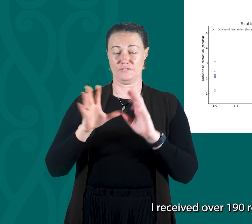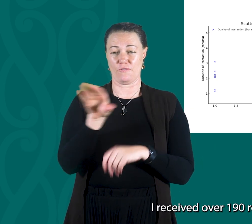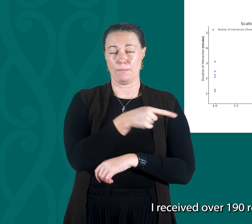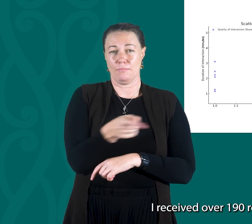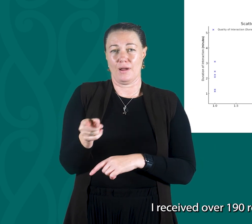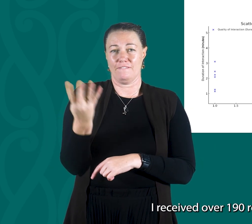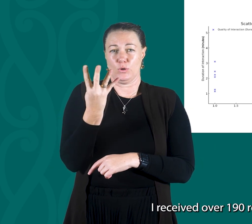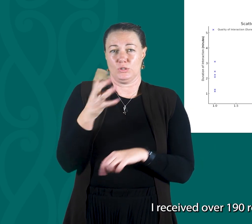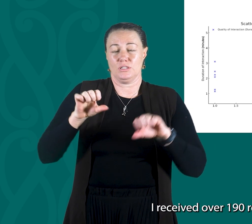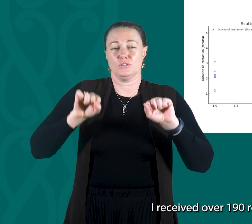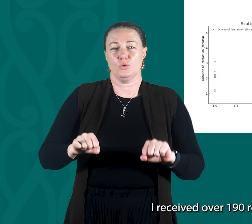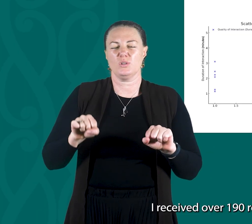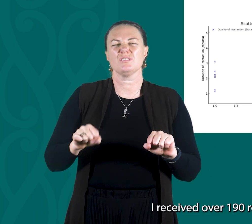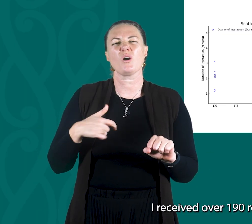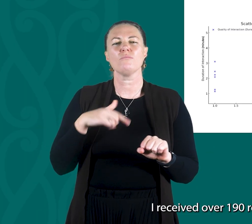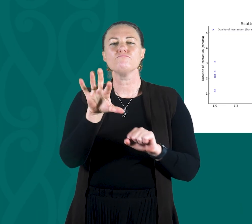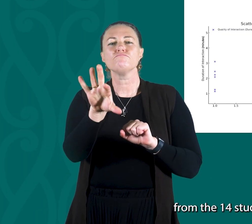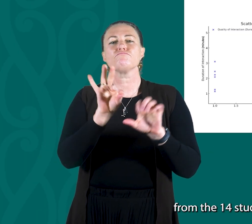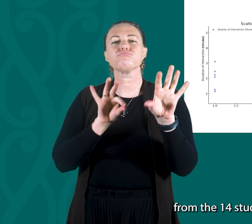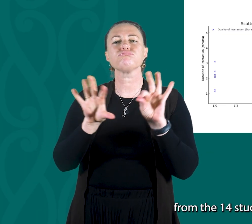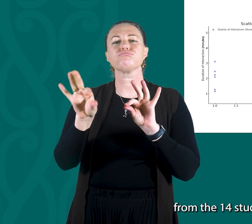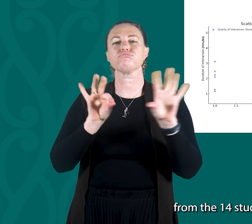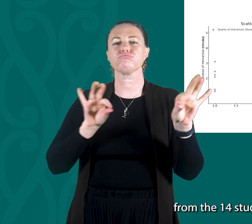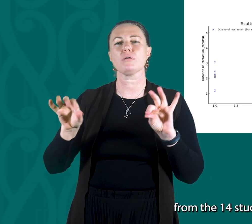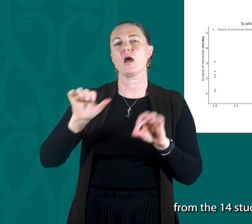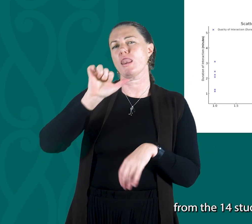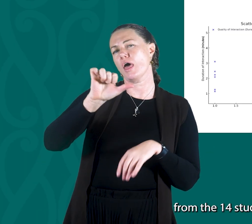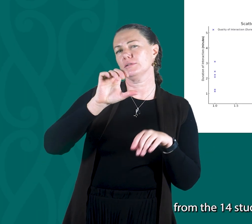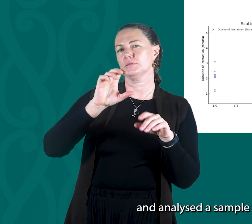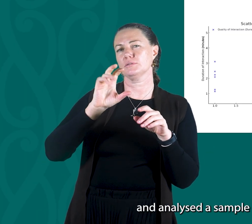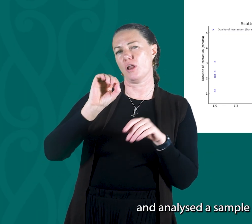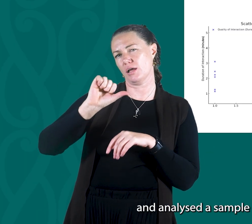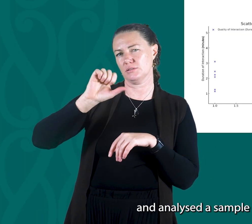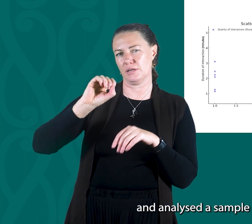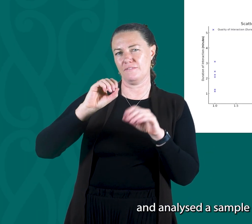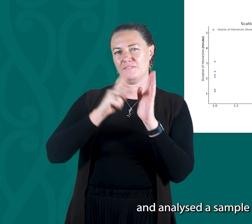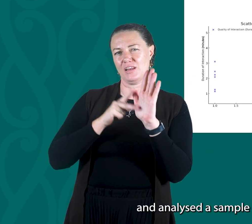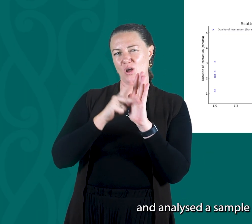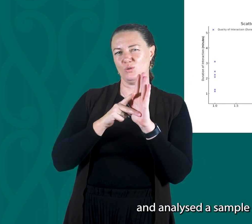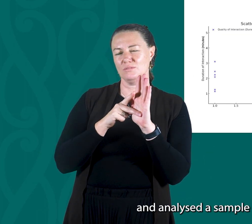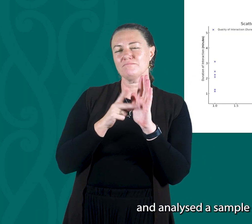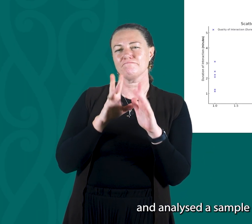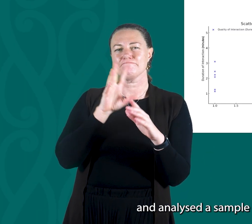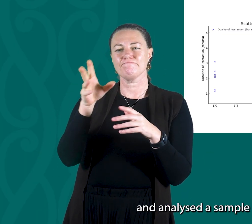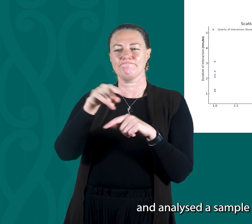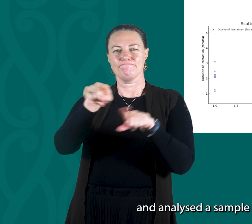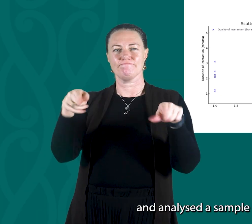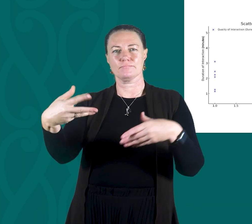over 190 recordings from the 14 students and analysed a sample of 90 videos,